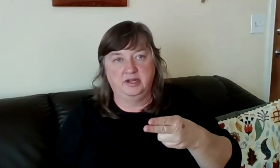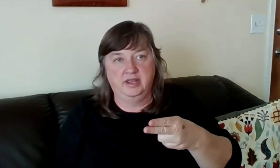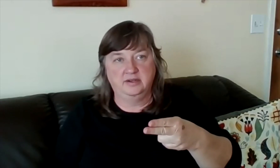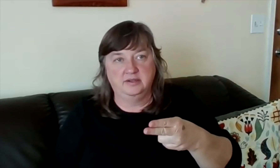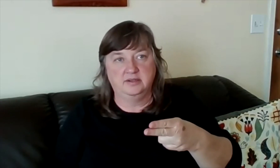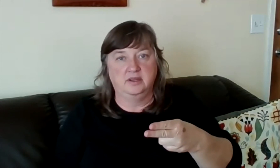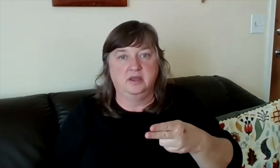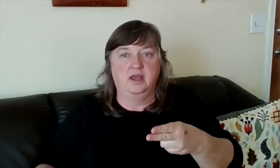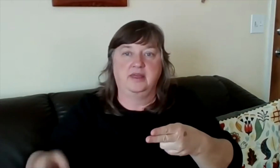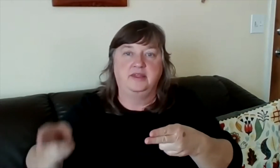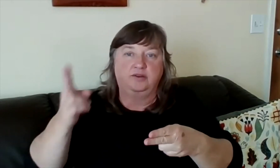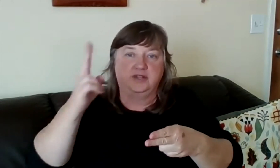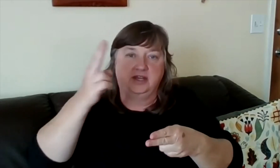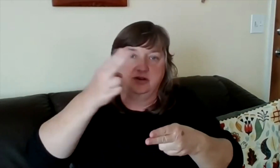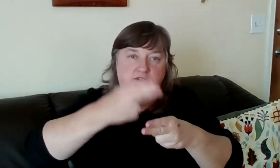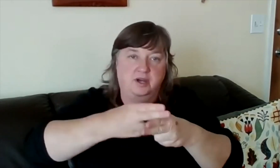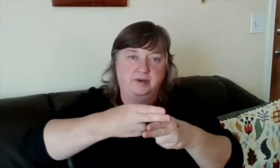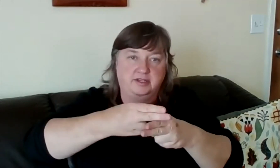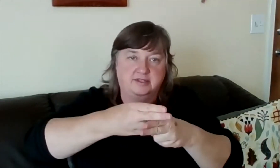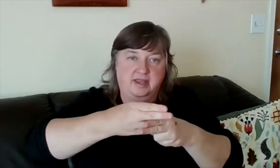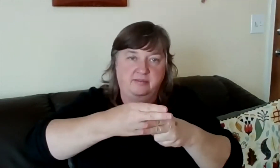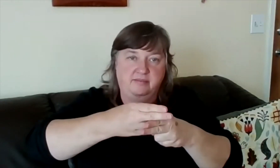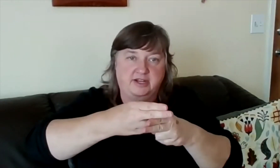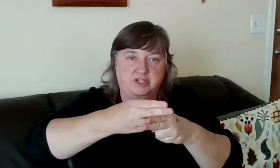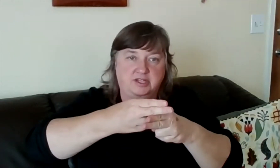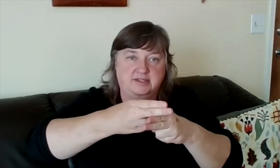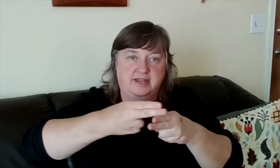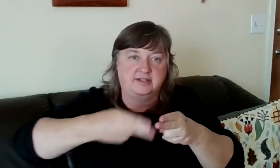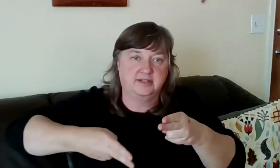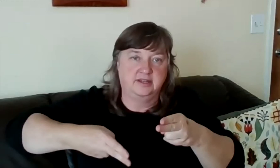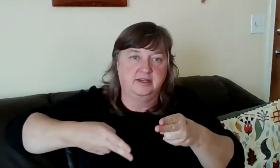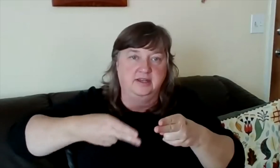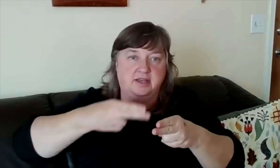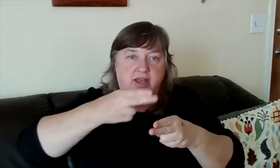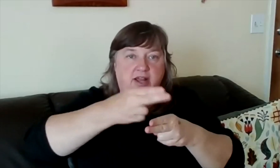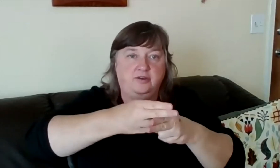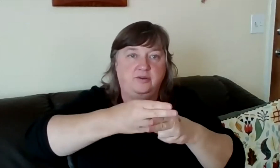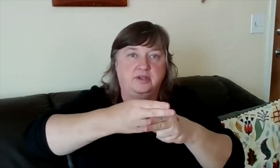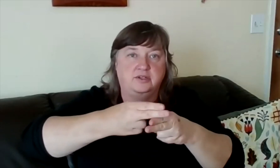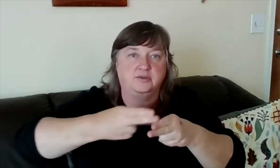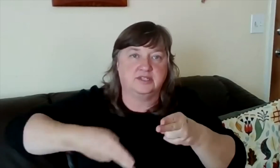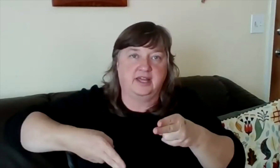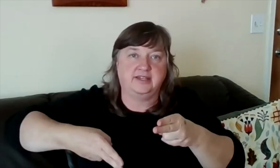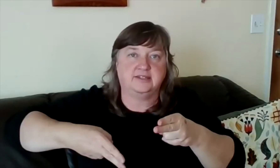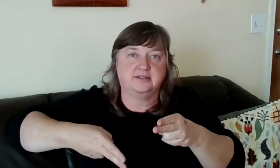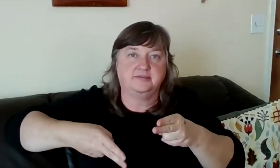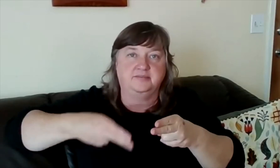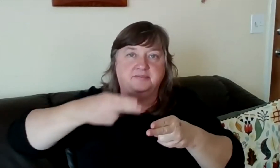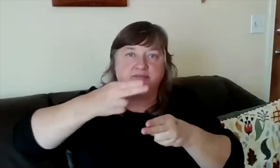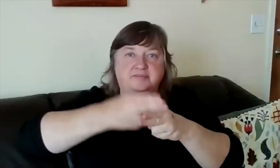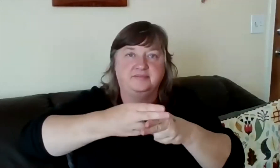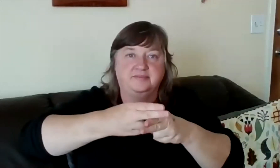hand, and then you take your dominant same matching set and you do a slice.